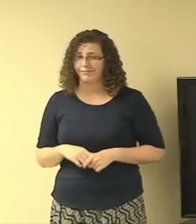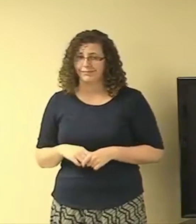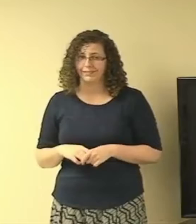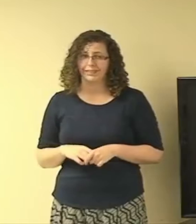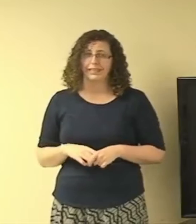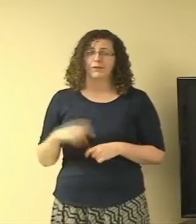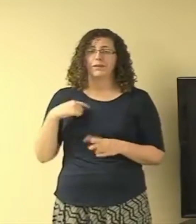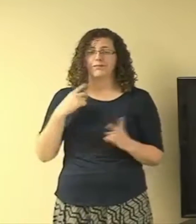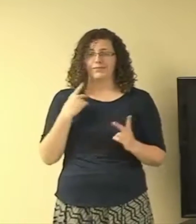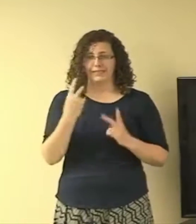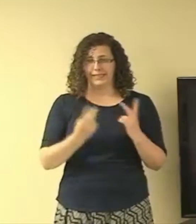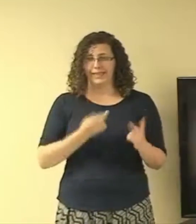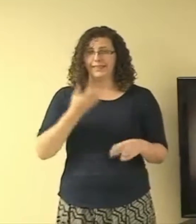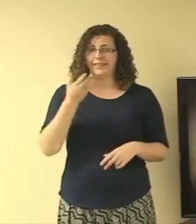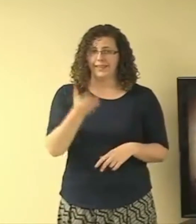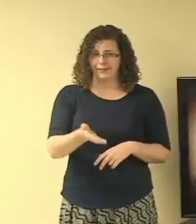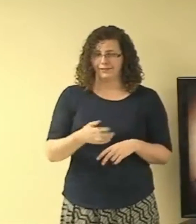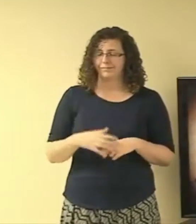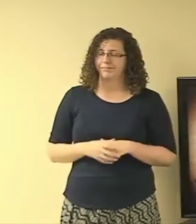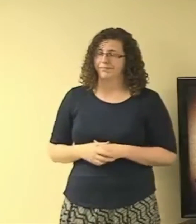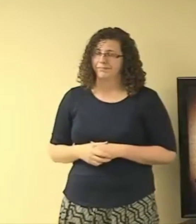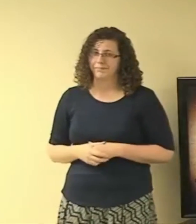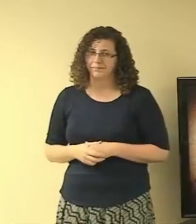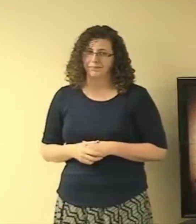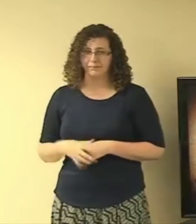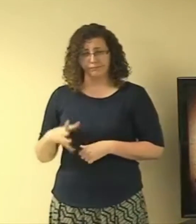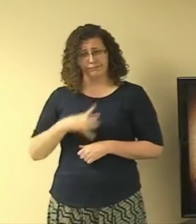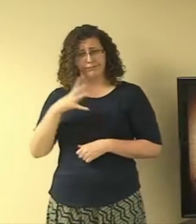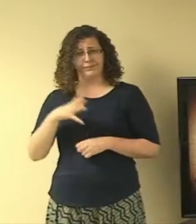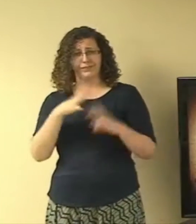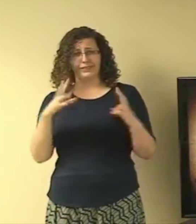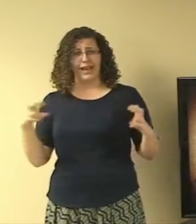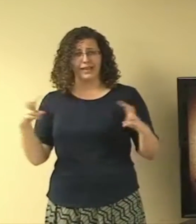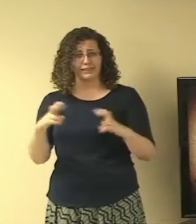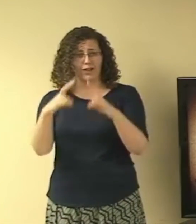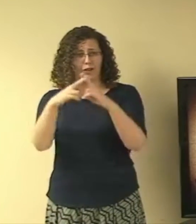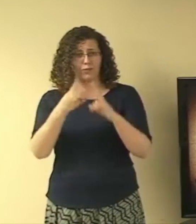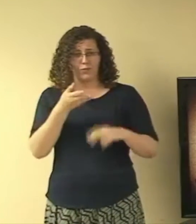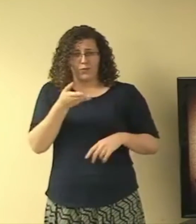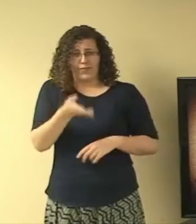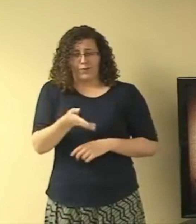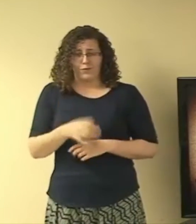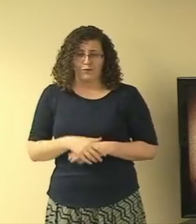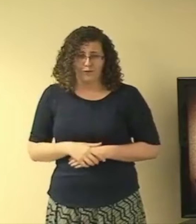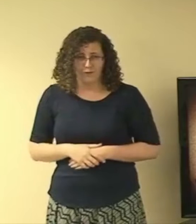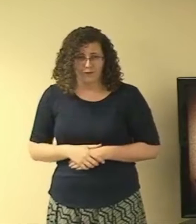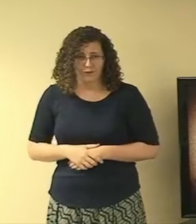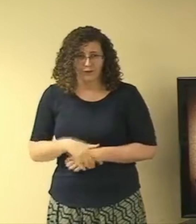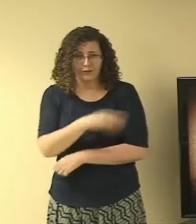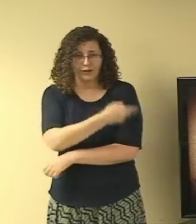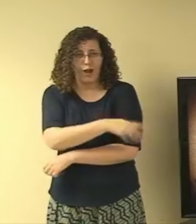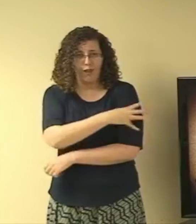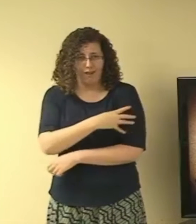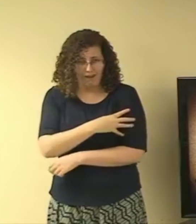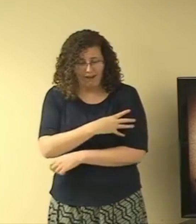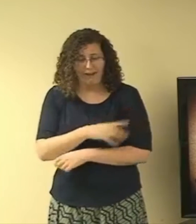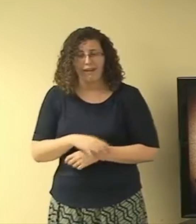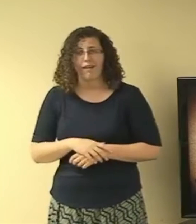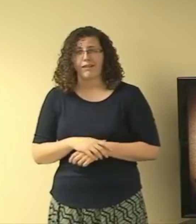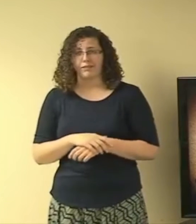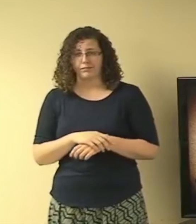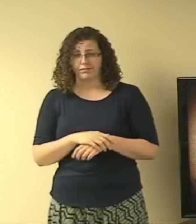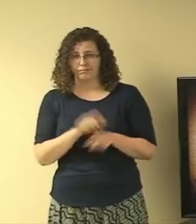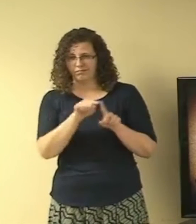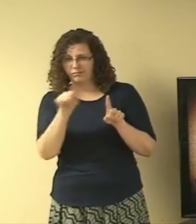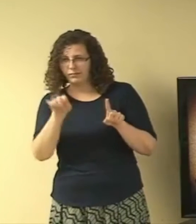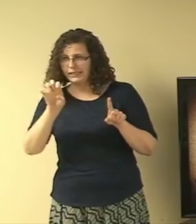So we visited, the Ramseys visited Dalhousie. It's quite a castle. Right there in, you know, right there in Scotland, right outside of